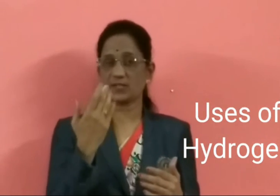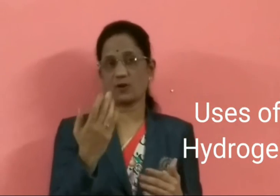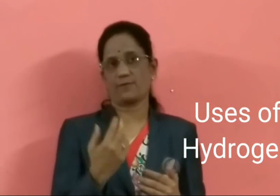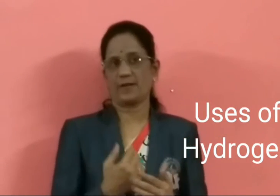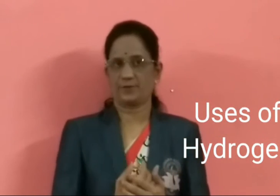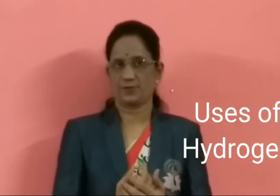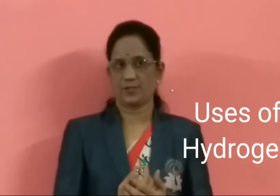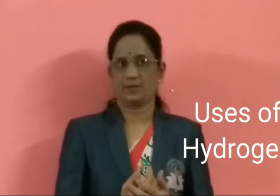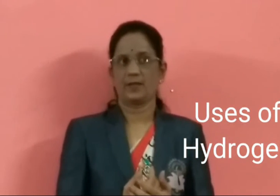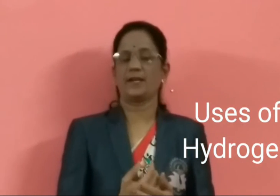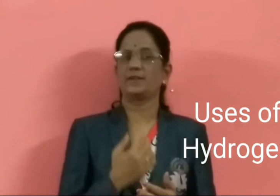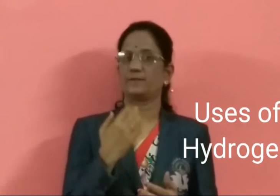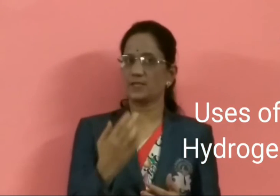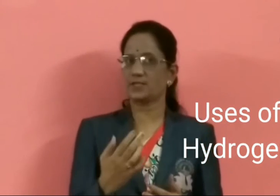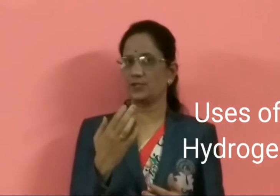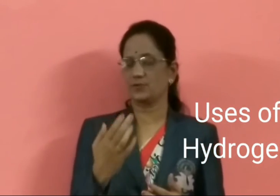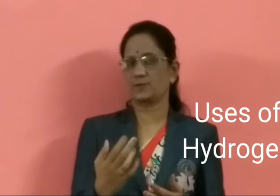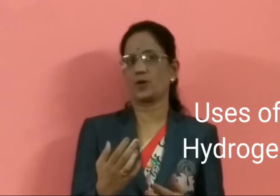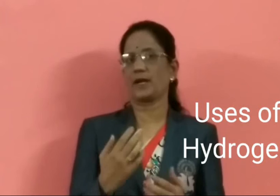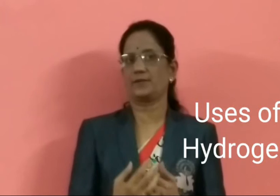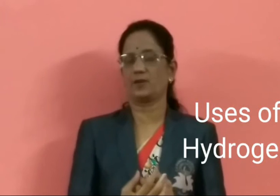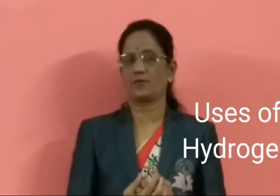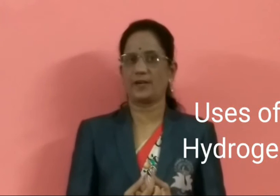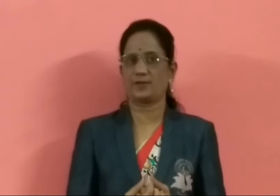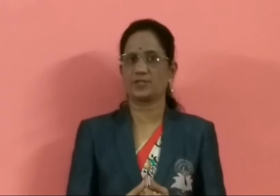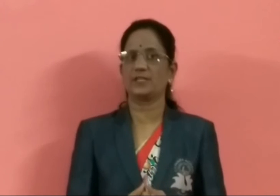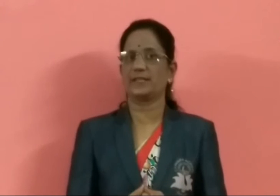of hydrogen. And the first use of hydrogen is